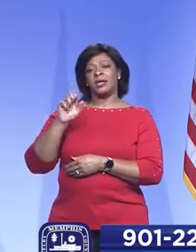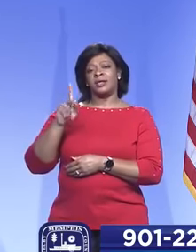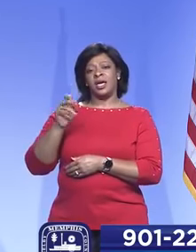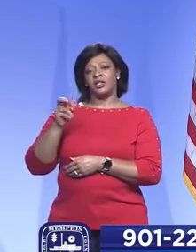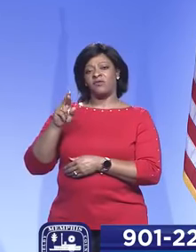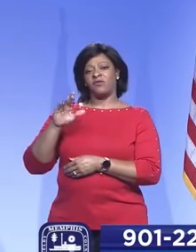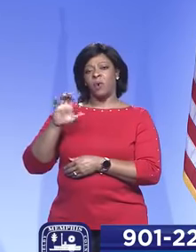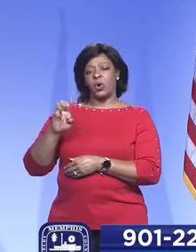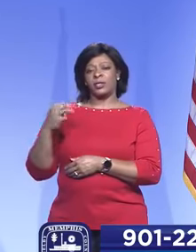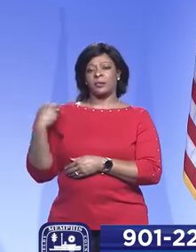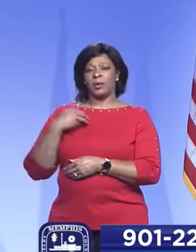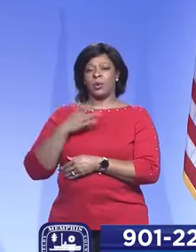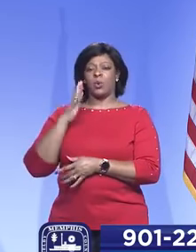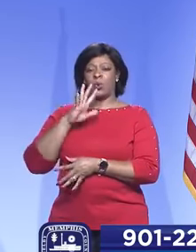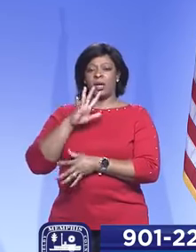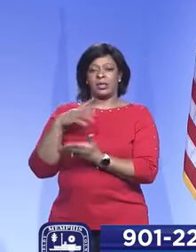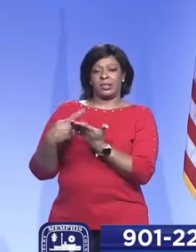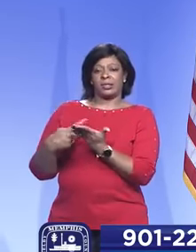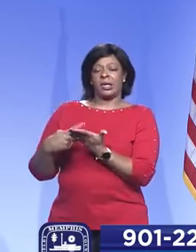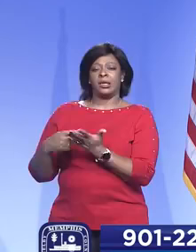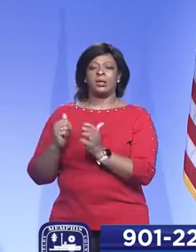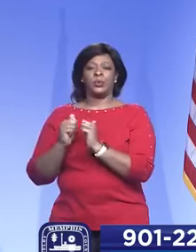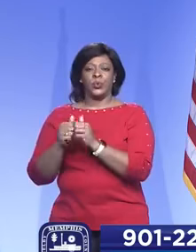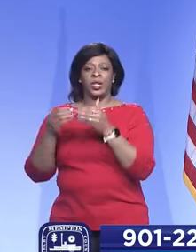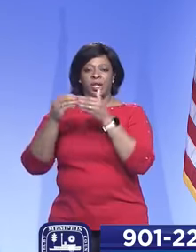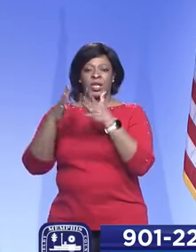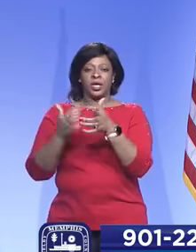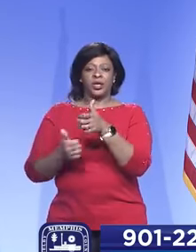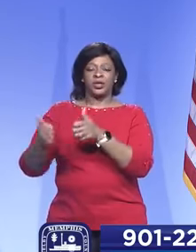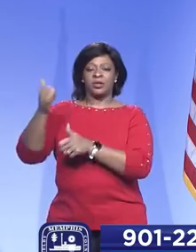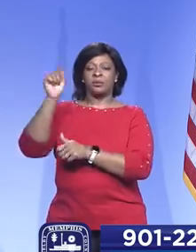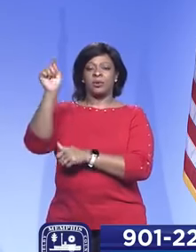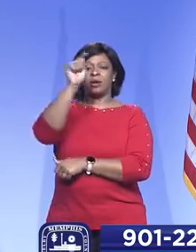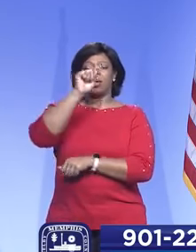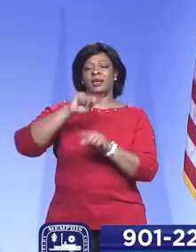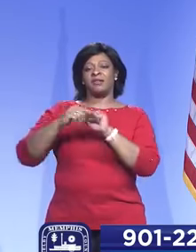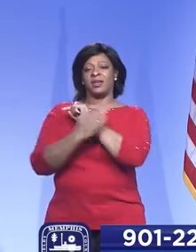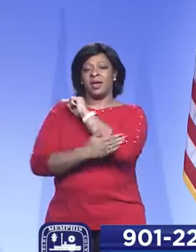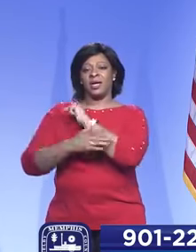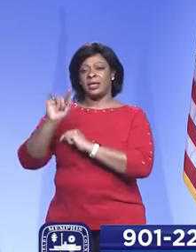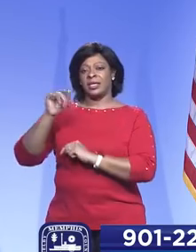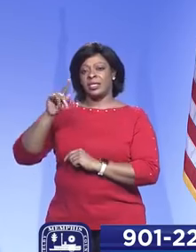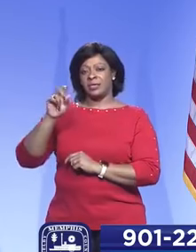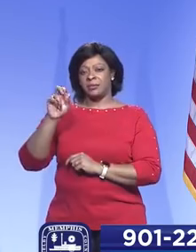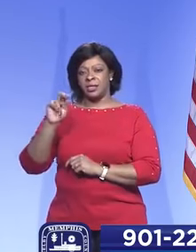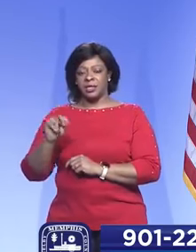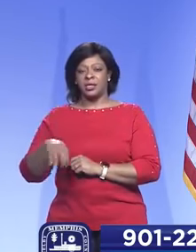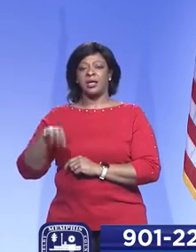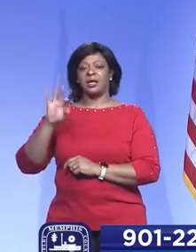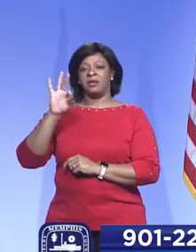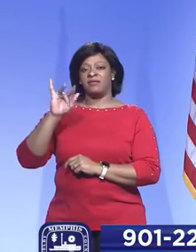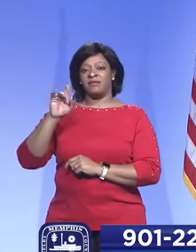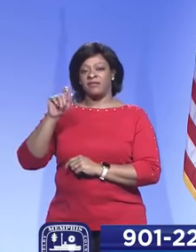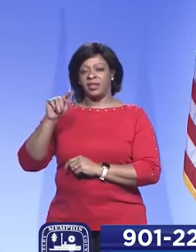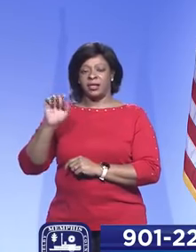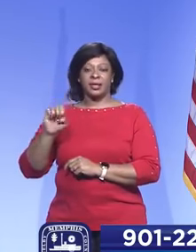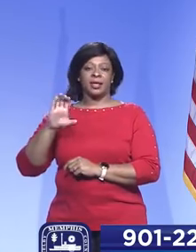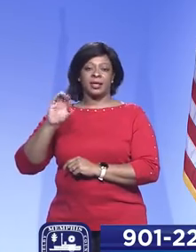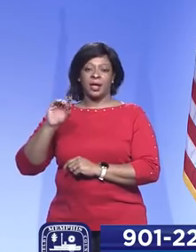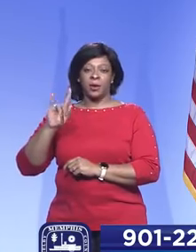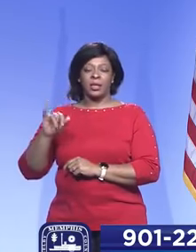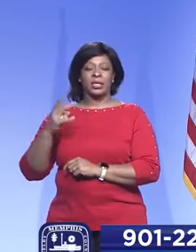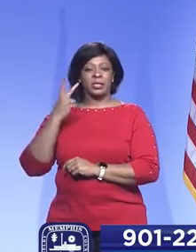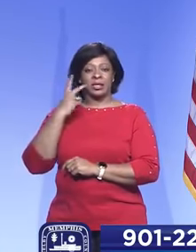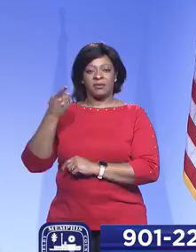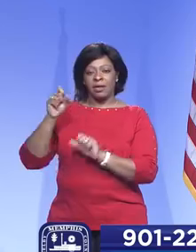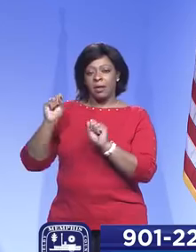that they would be engaging in discussions with leaders from surrounding counties like Tipton and Fayette County in order to see if they